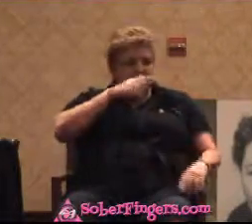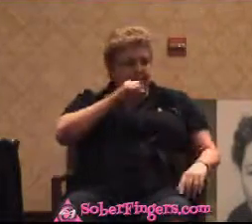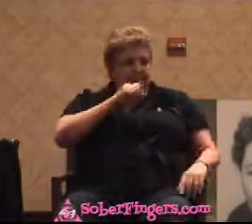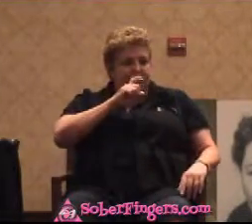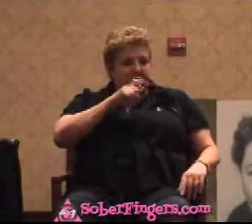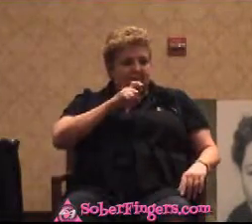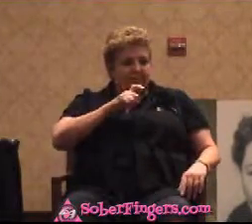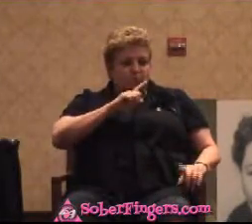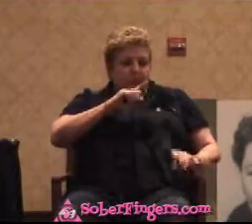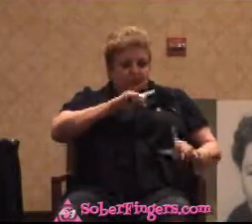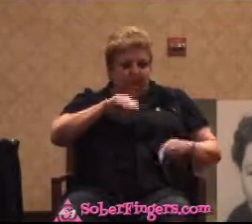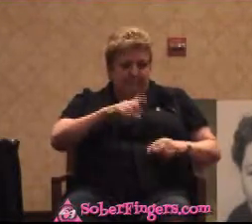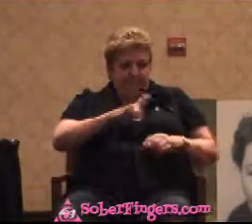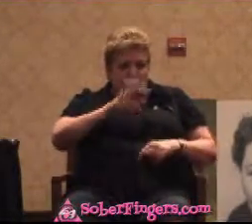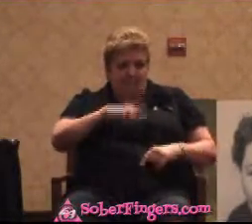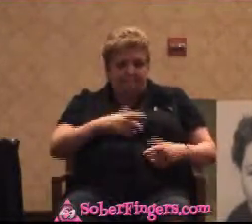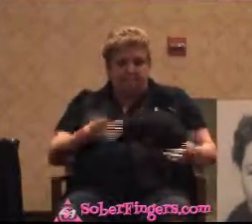get it. And